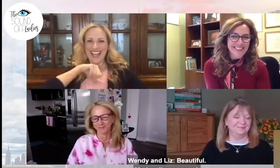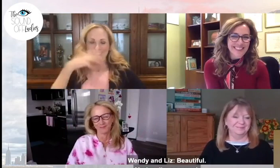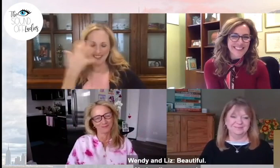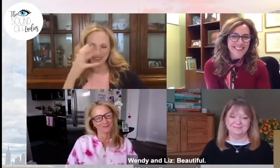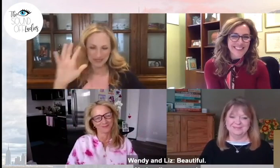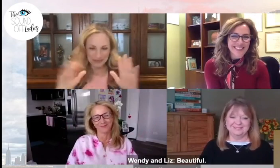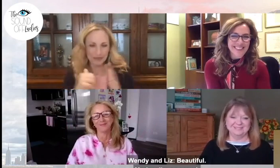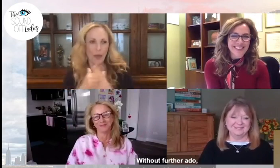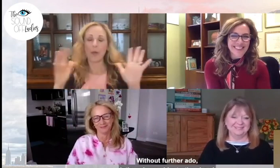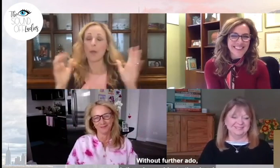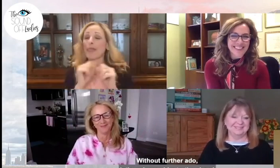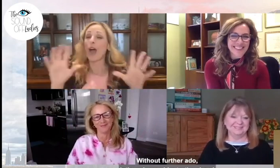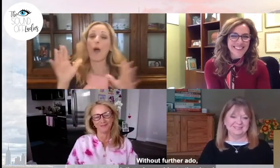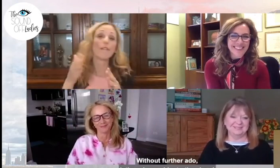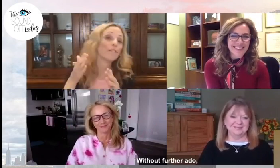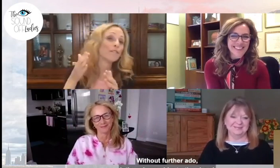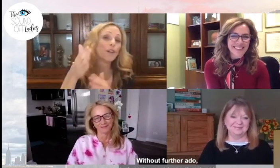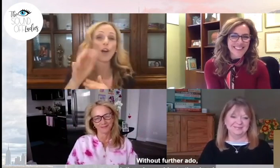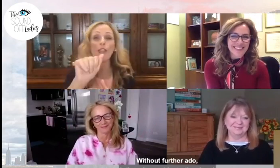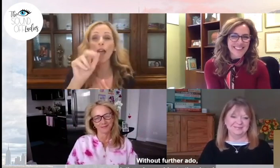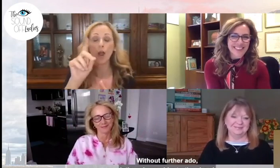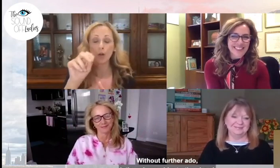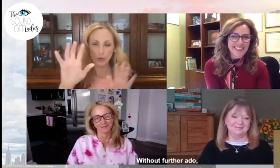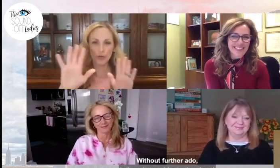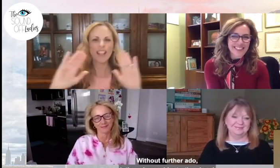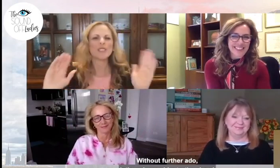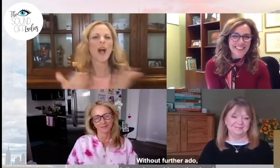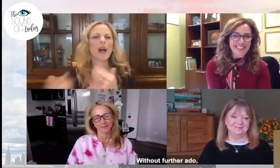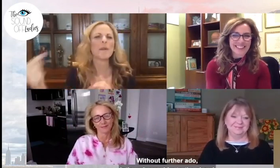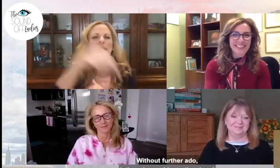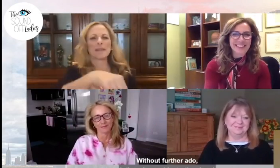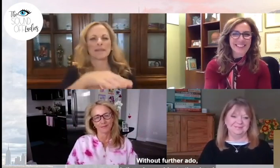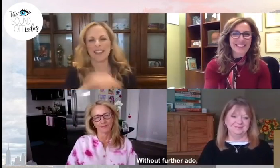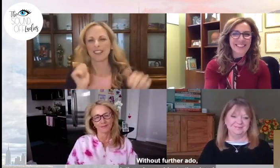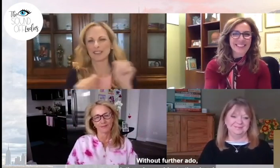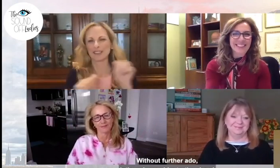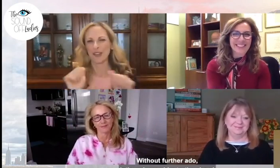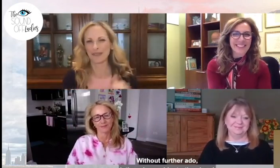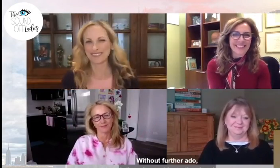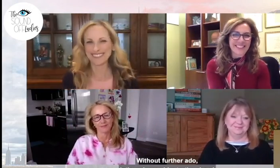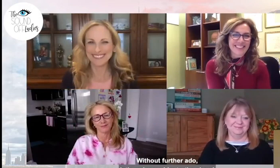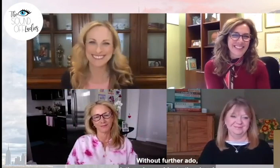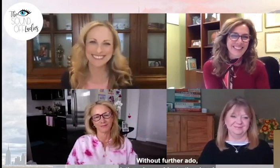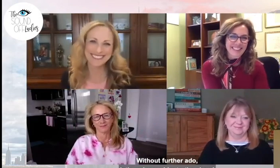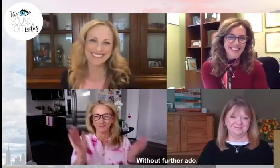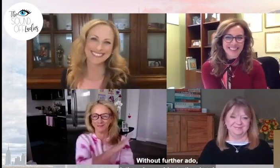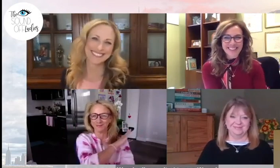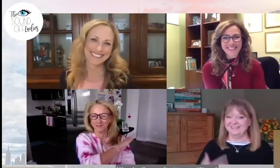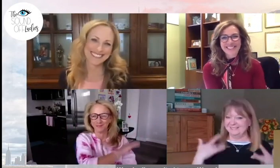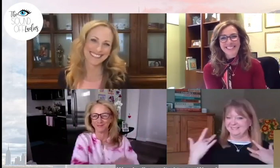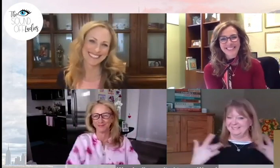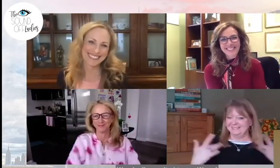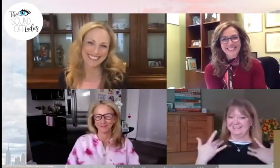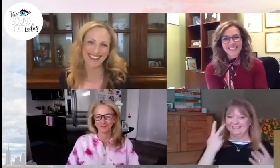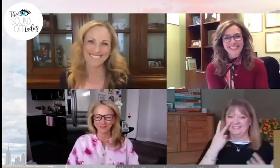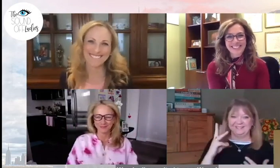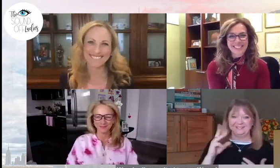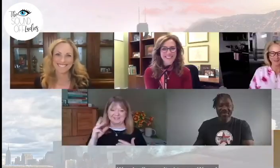wow. It was breathtaking. Okay, without further ado, welcome Wawa to